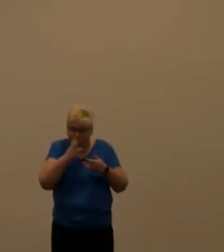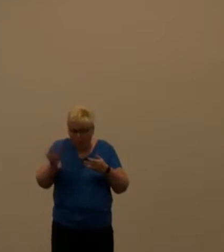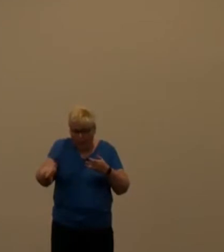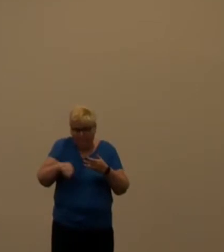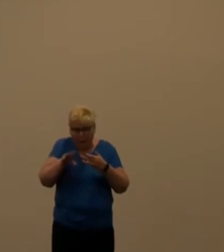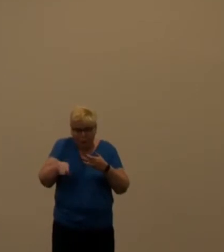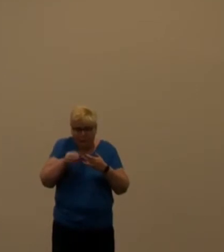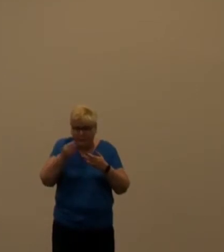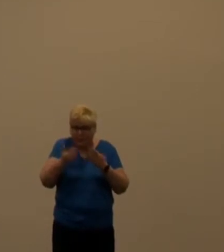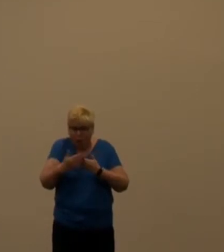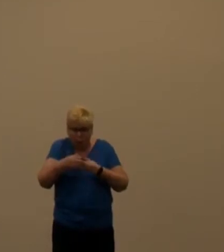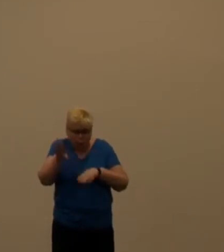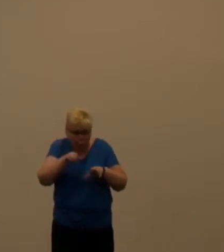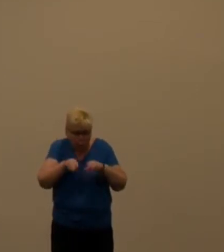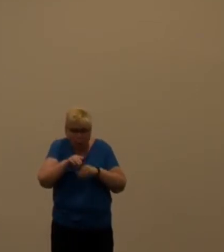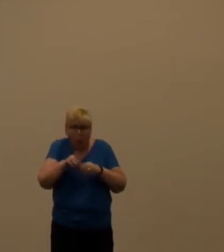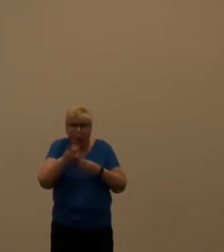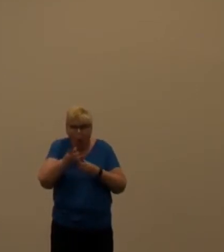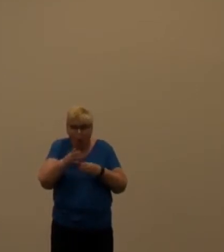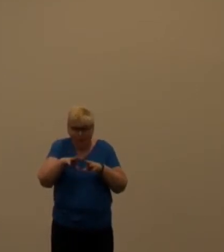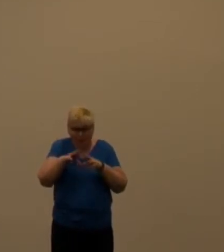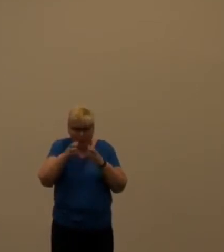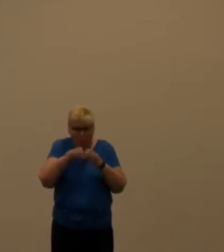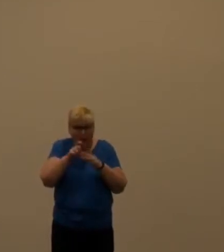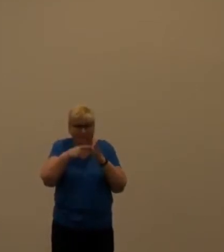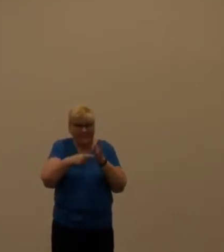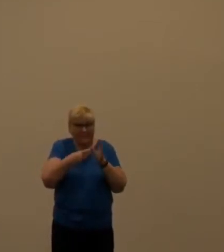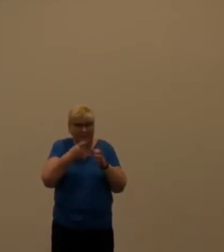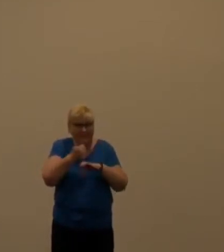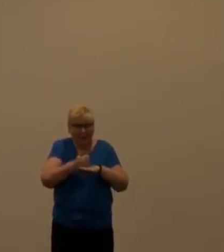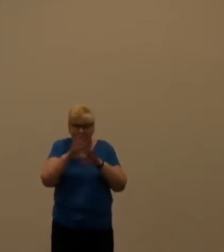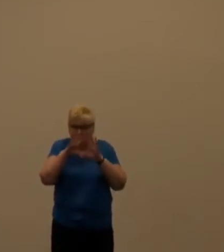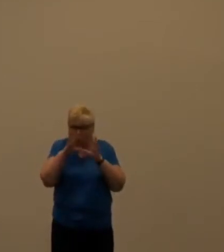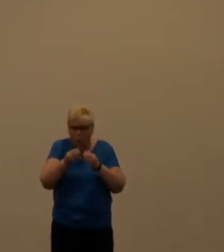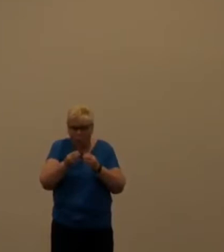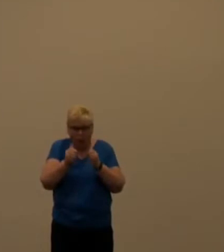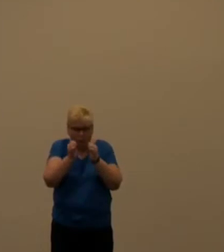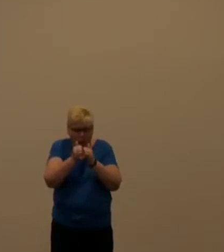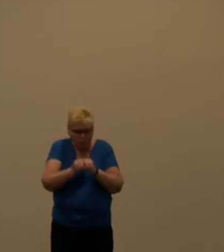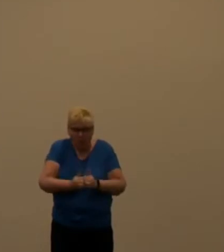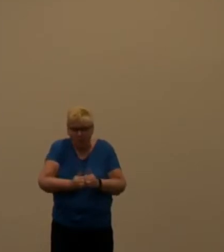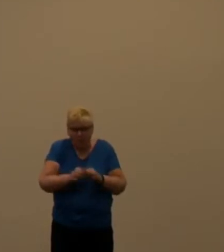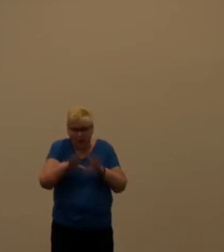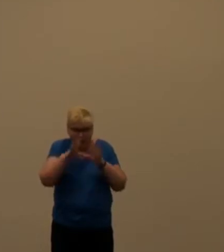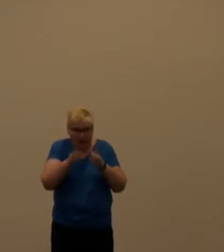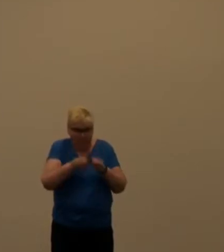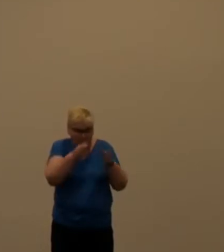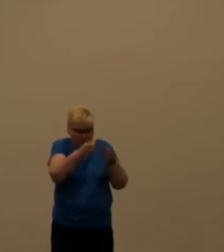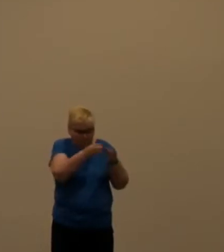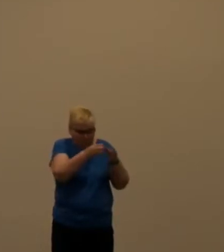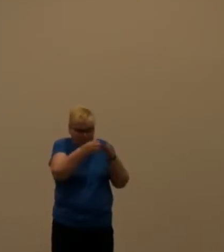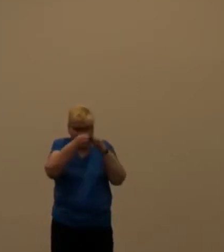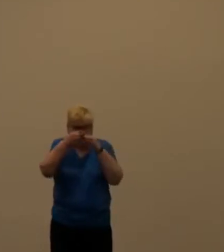to the online. Or you take the whole database, all the customizations, all things, and you want to move